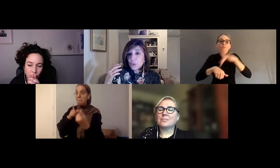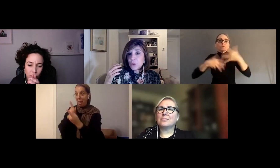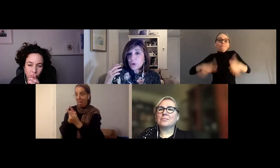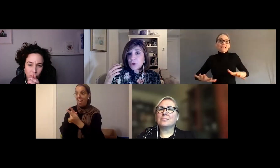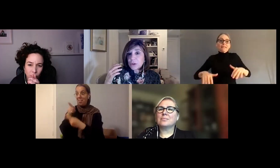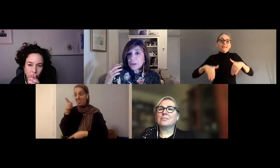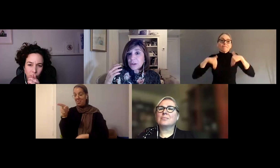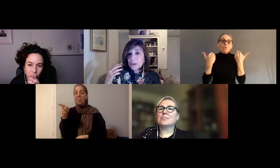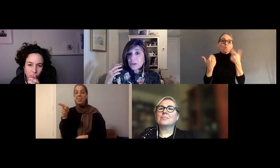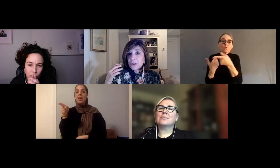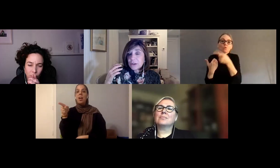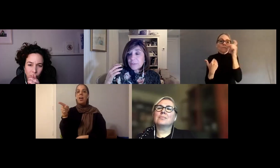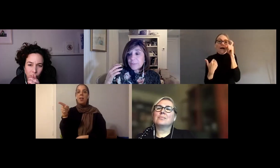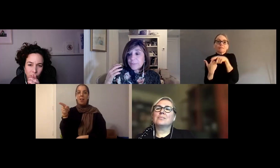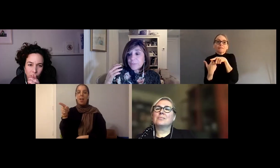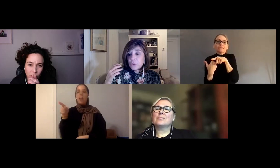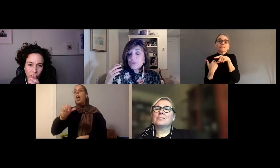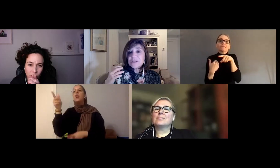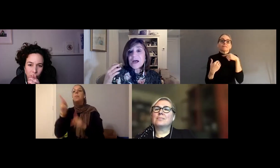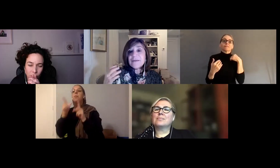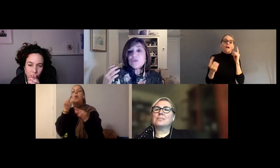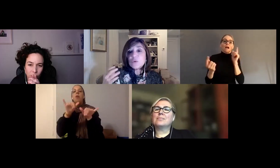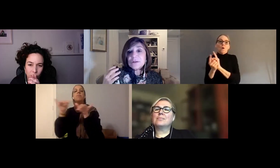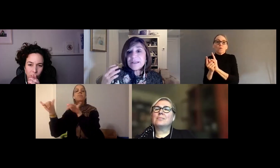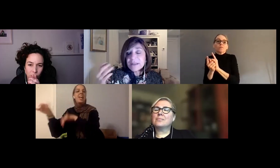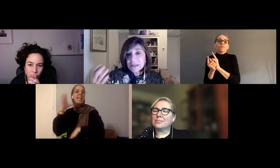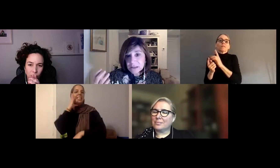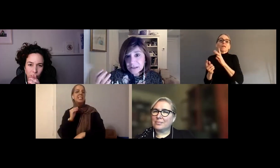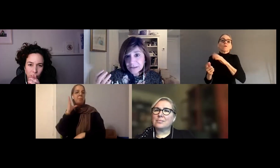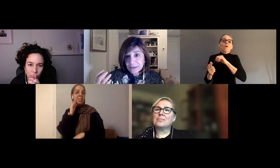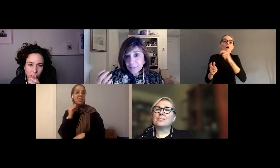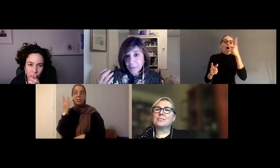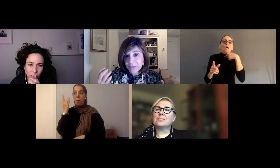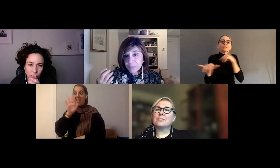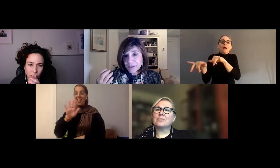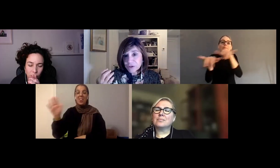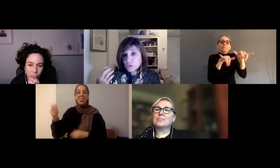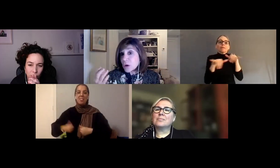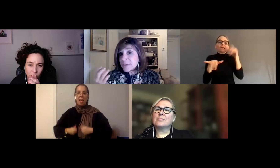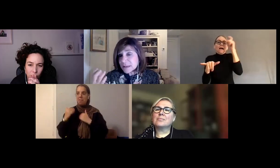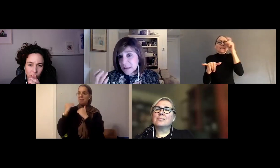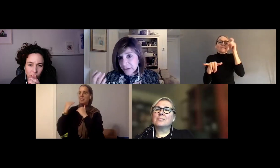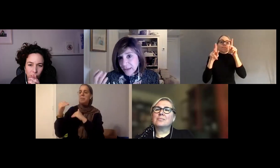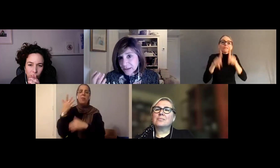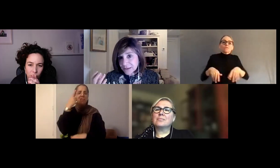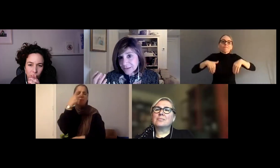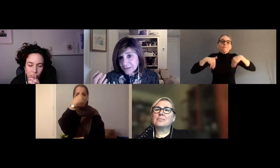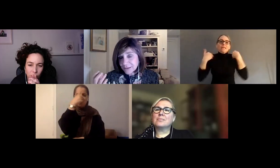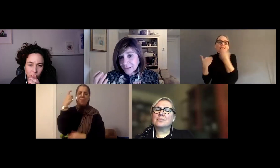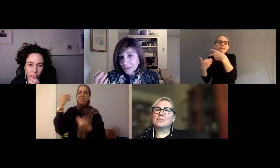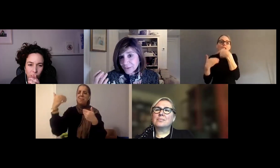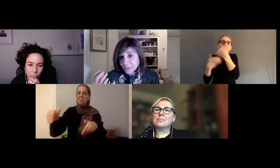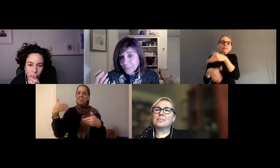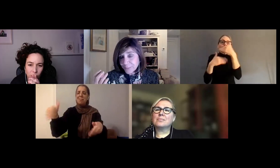lives were limited traumas like that.